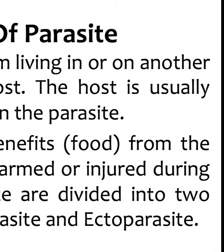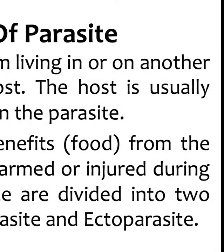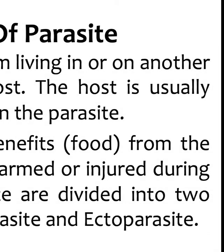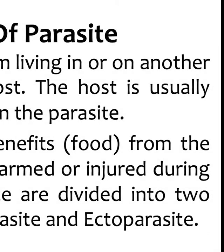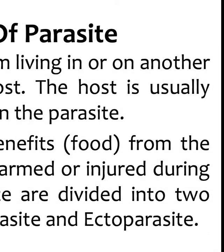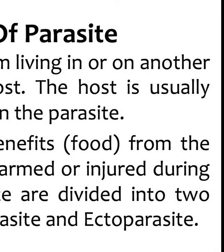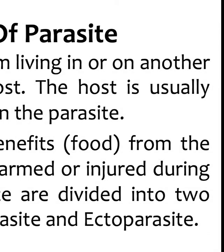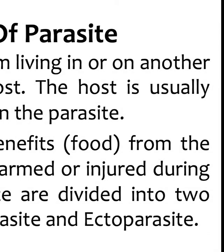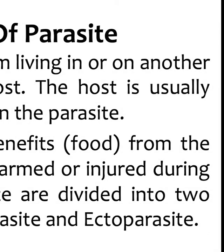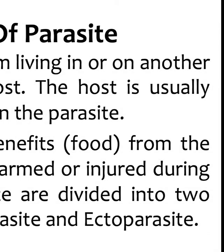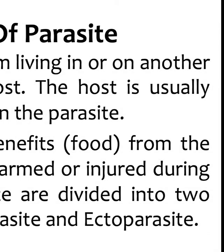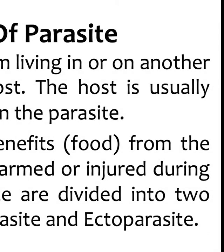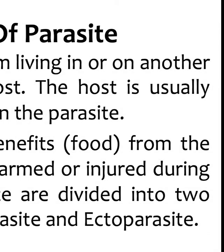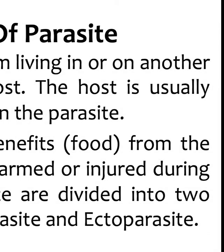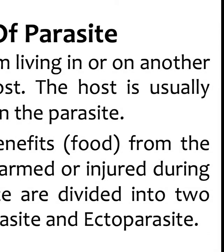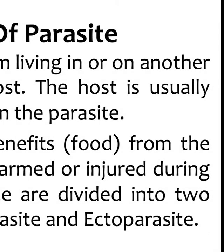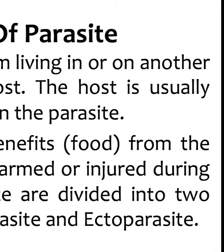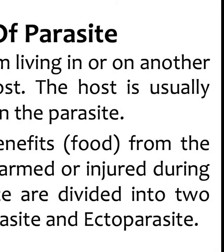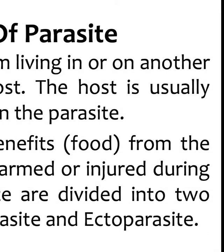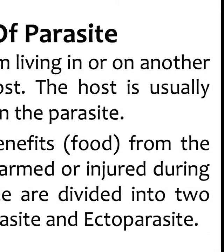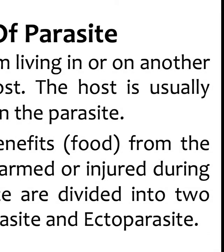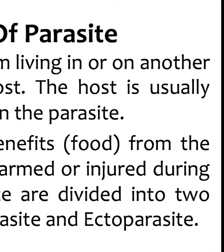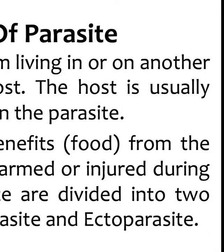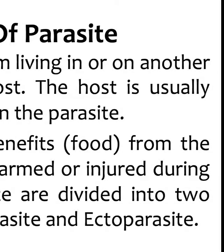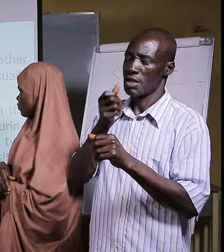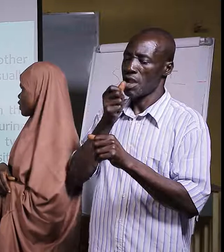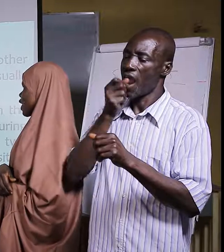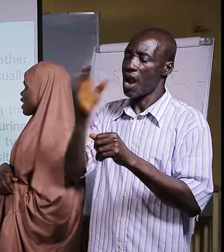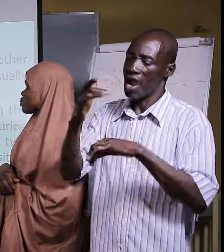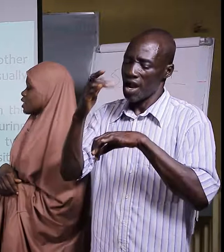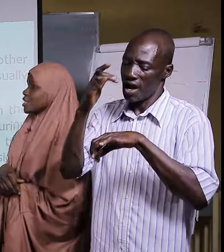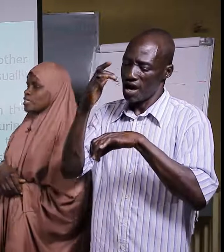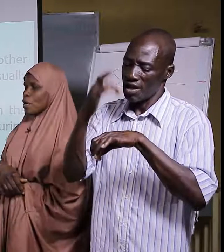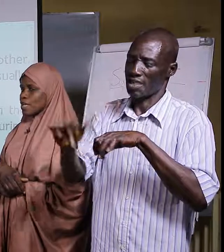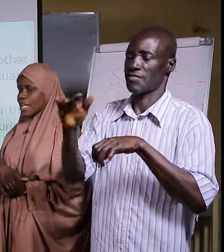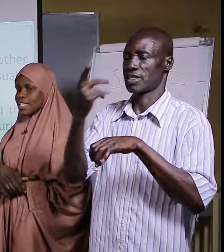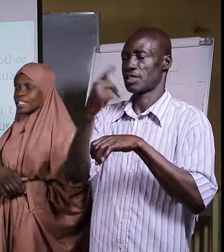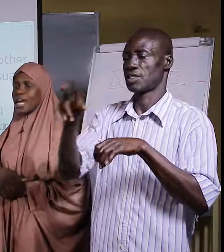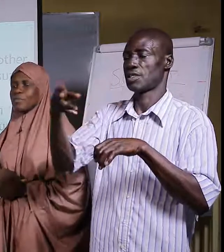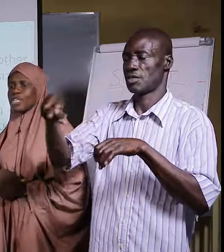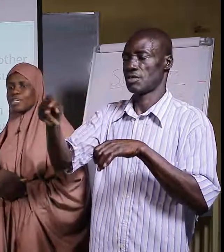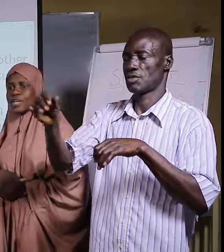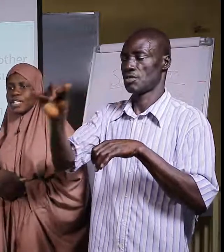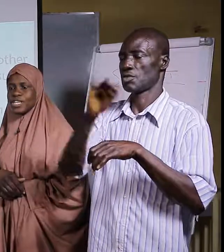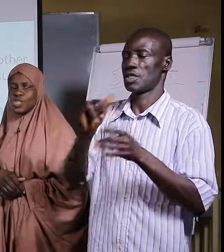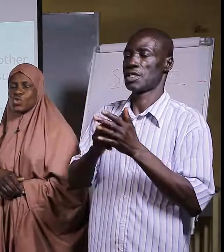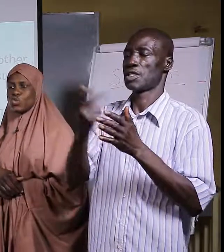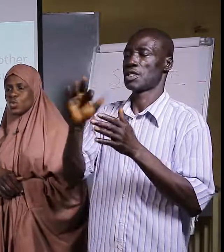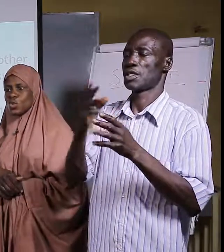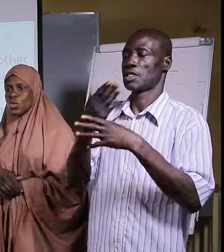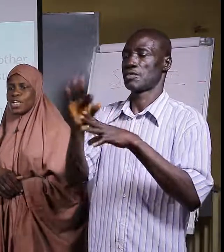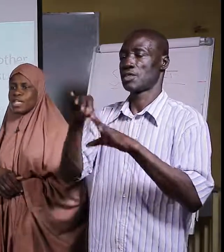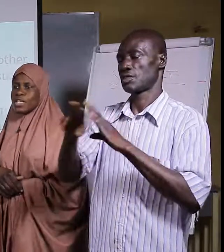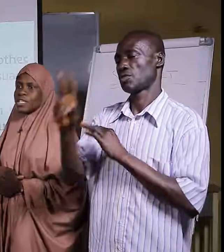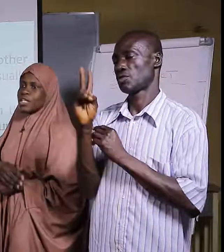their food, they injure or harm the host. And we say these parasites, they are being divided into